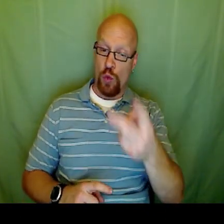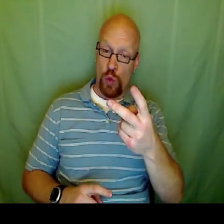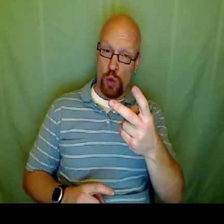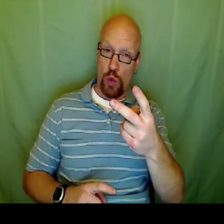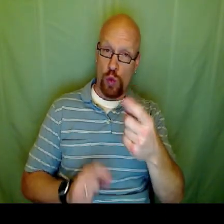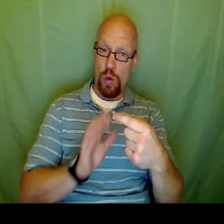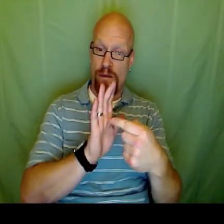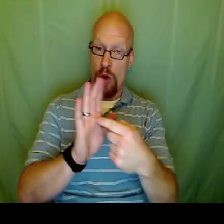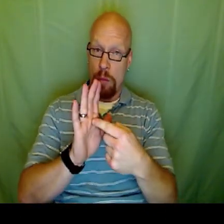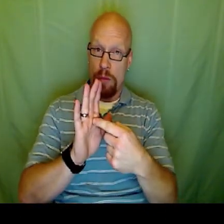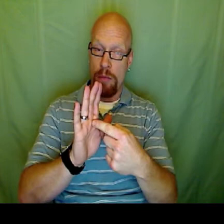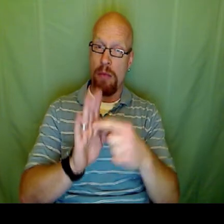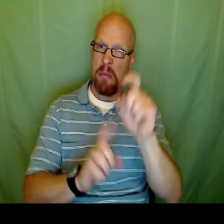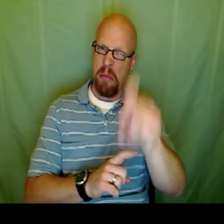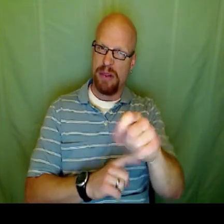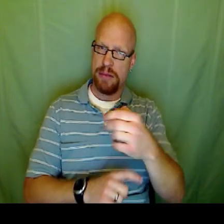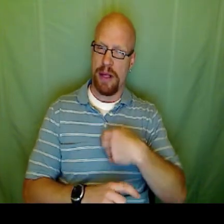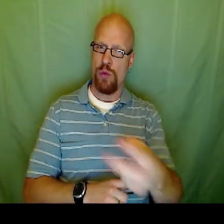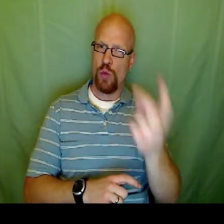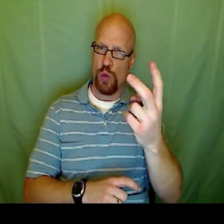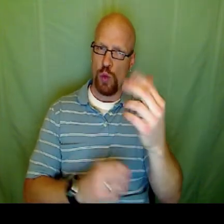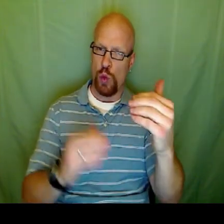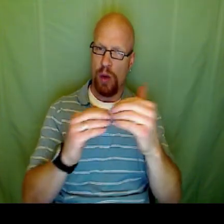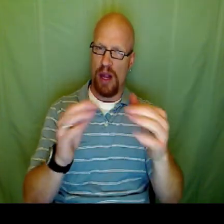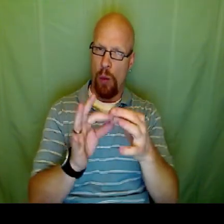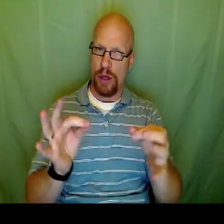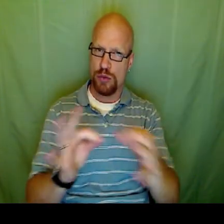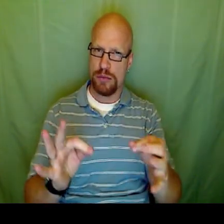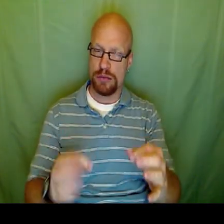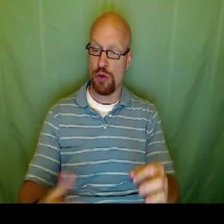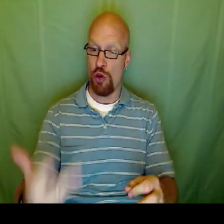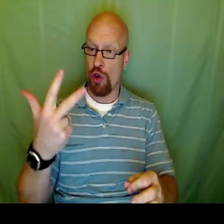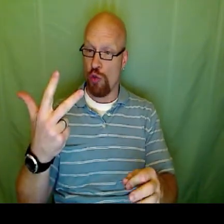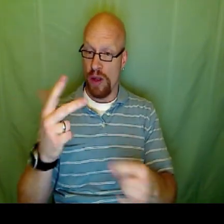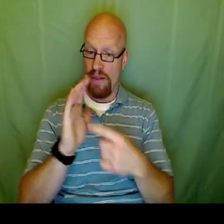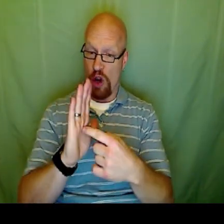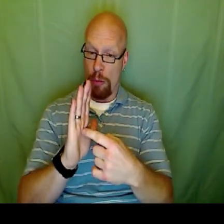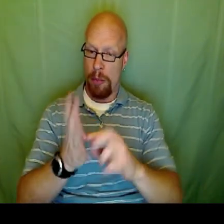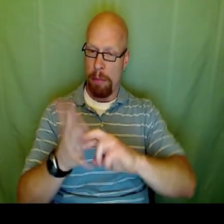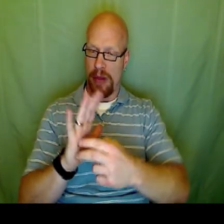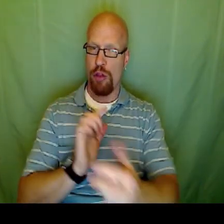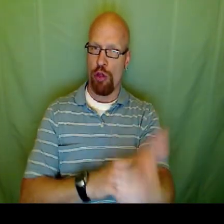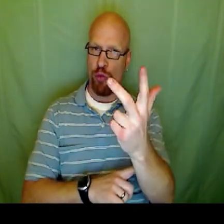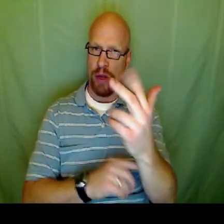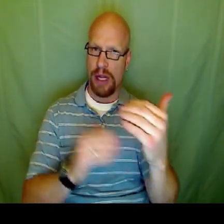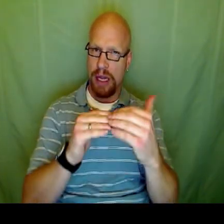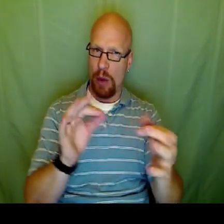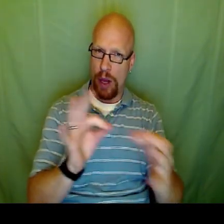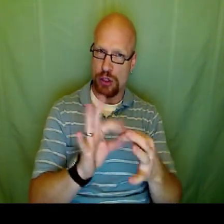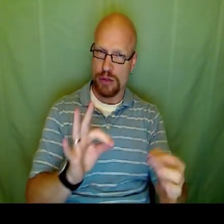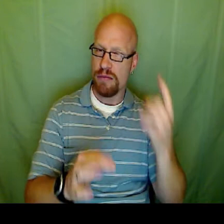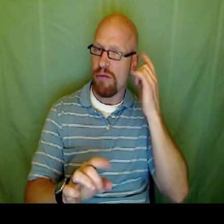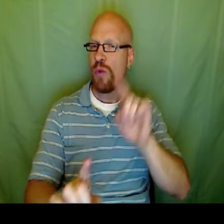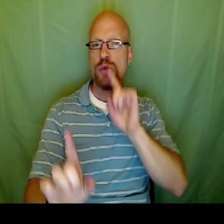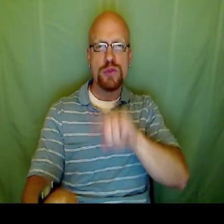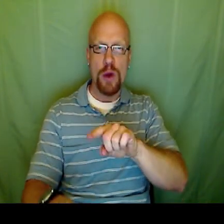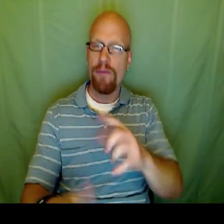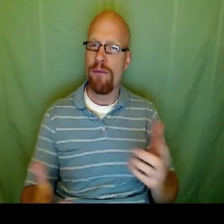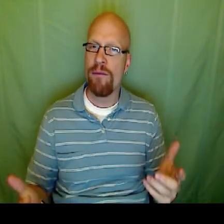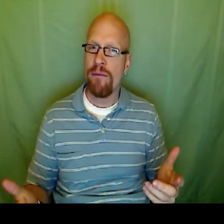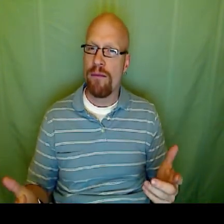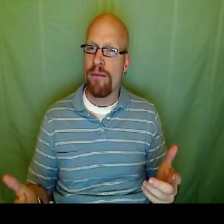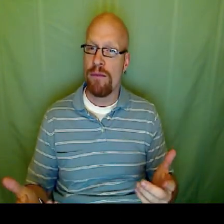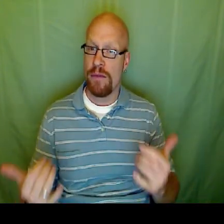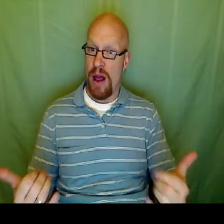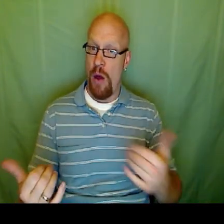If I had two variables in one equation, I would not be able to solve for that equation. If we have two variables, we need